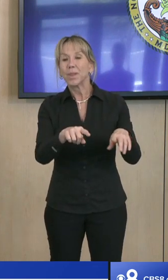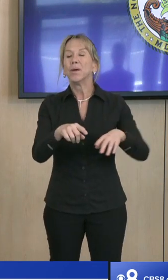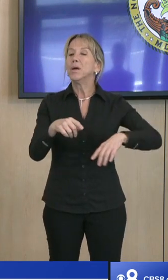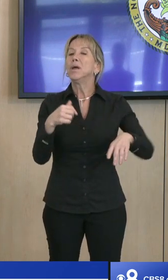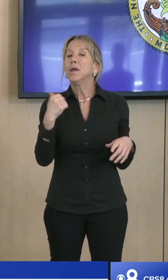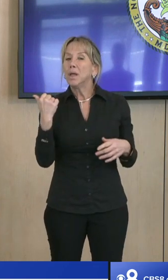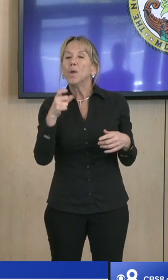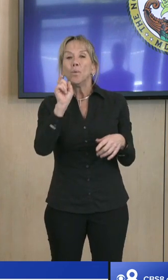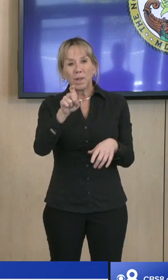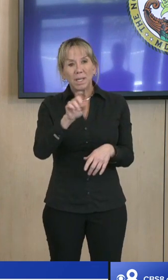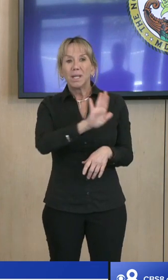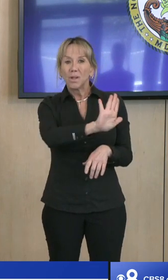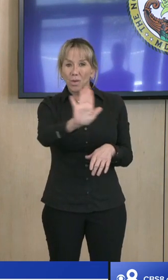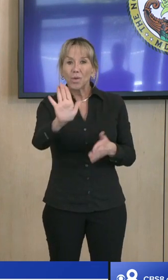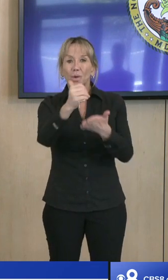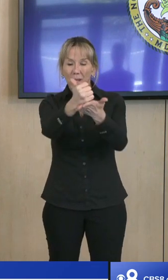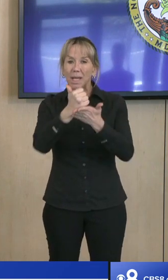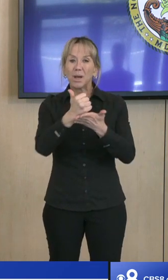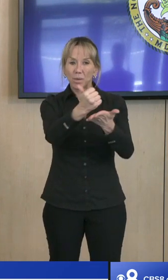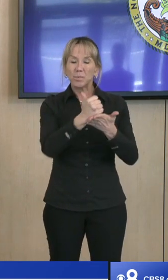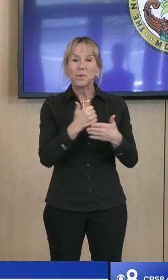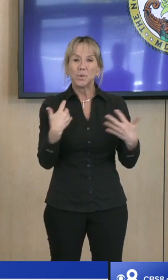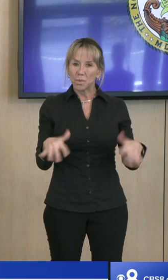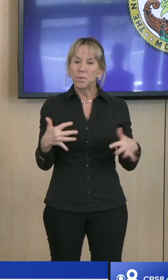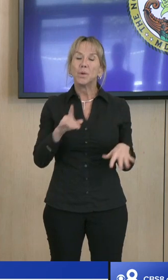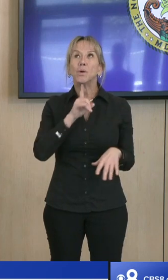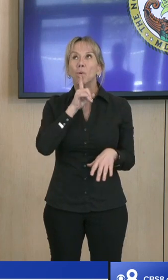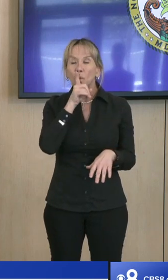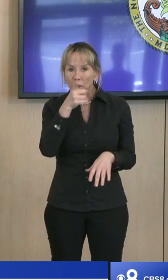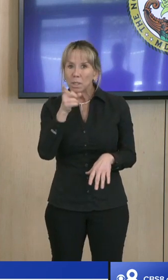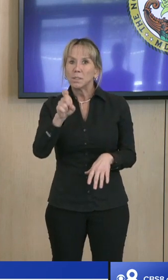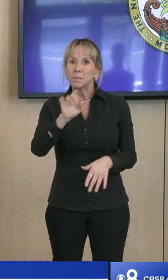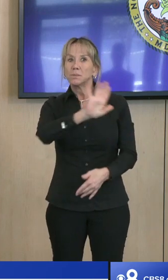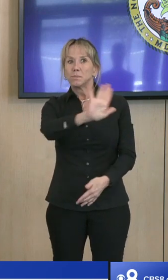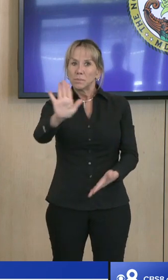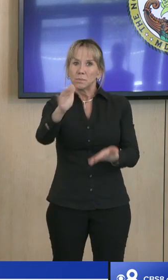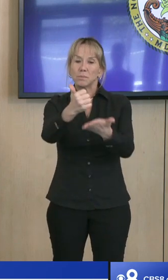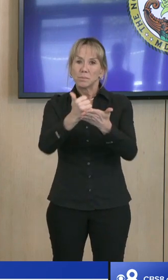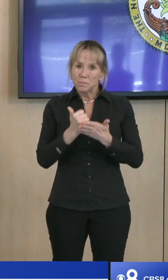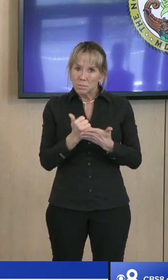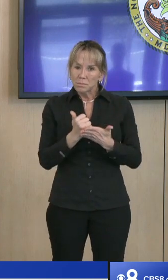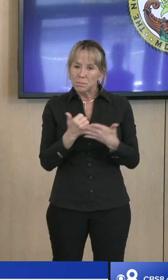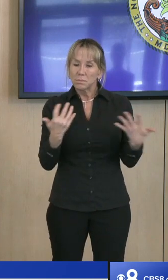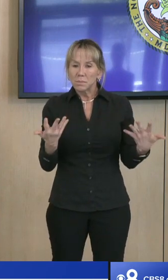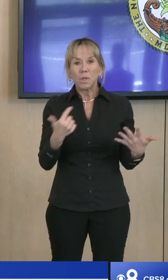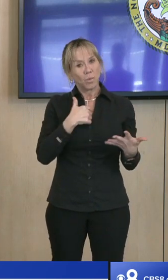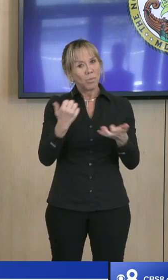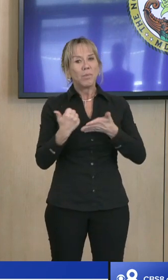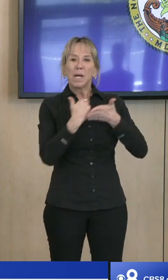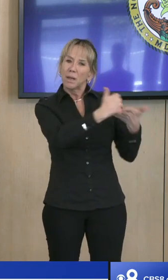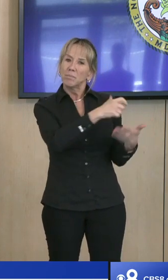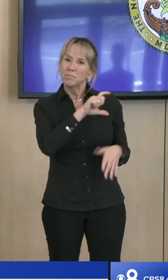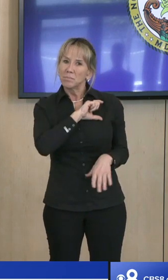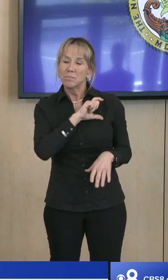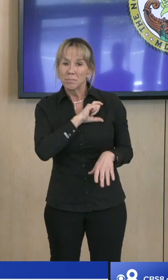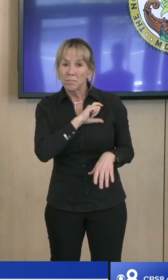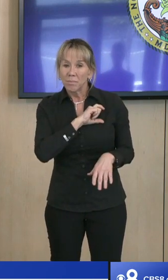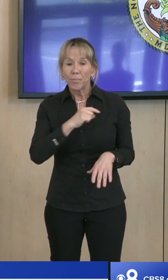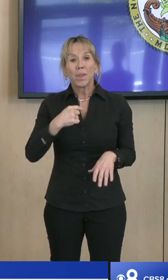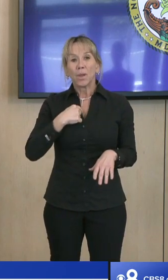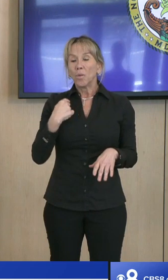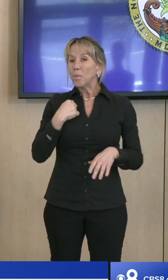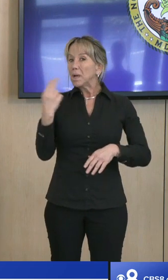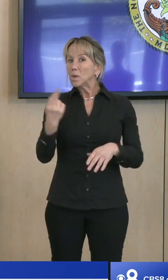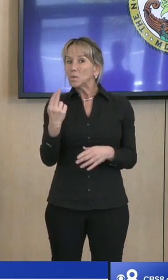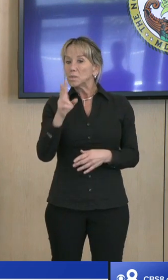help in enforcing this update. And so what we'd like to do is to help law enforcement, and we're going to be using